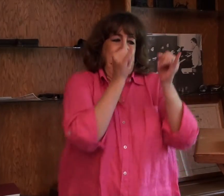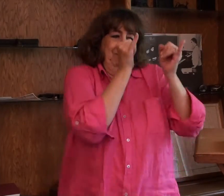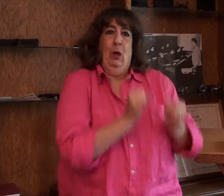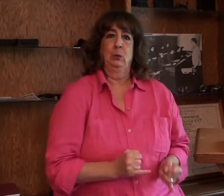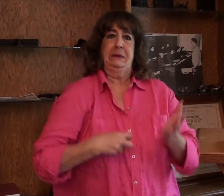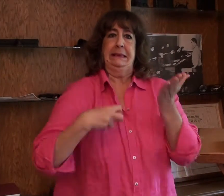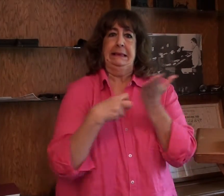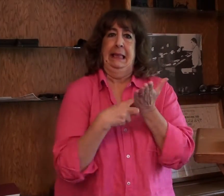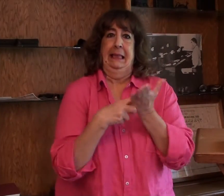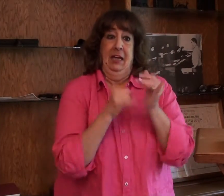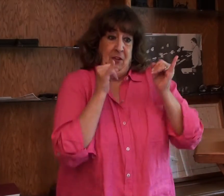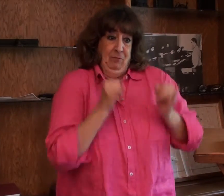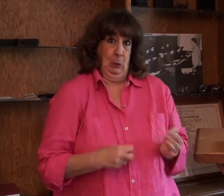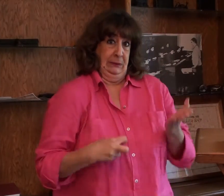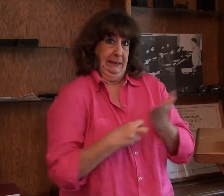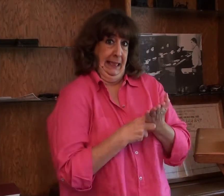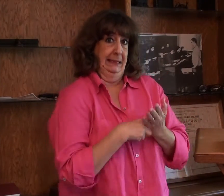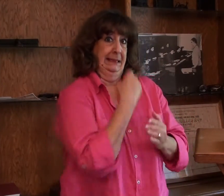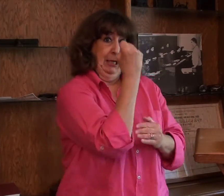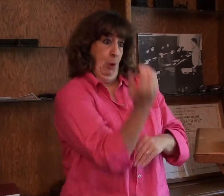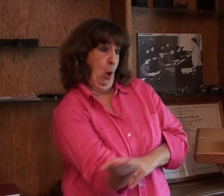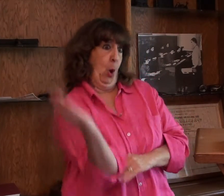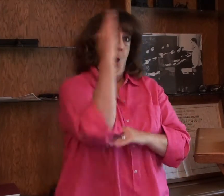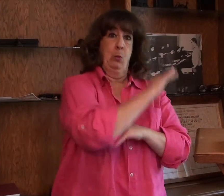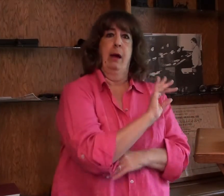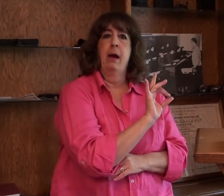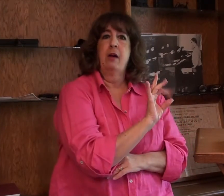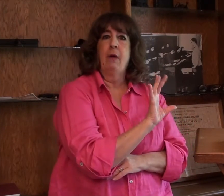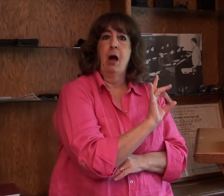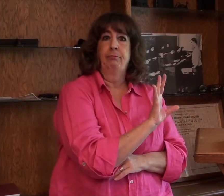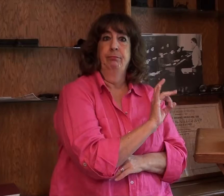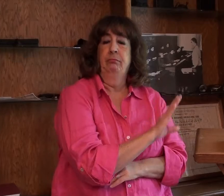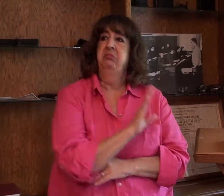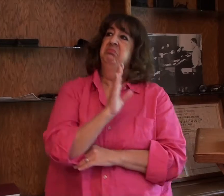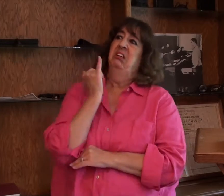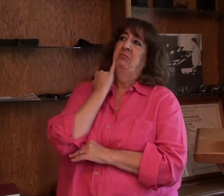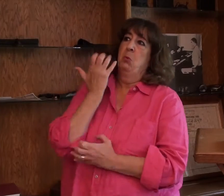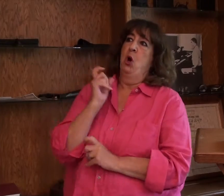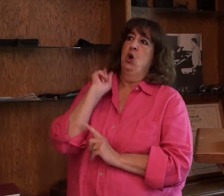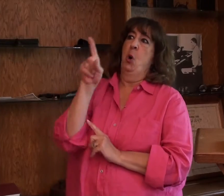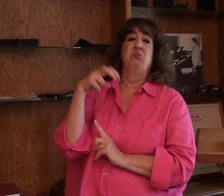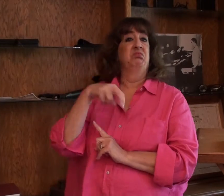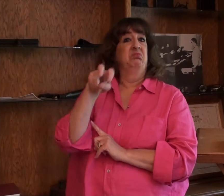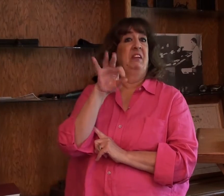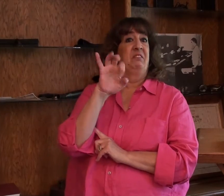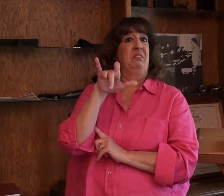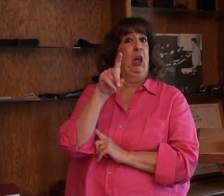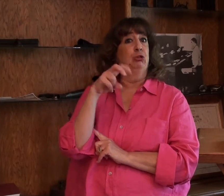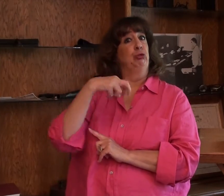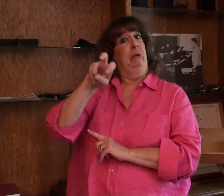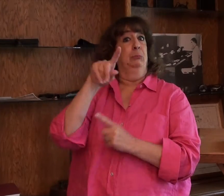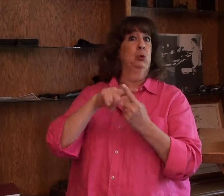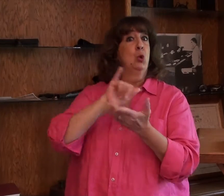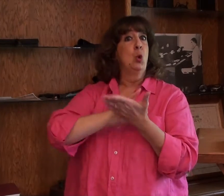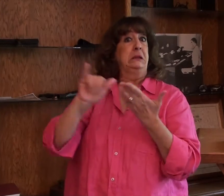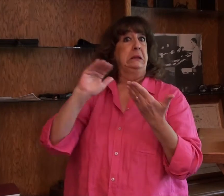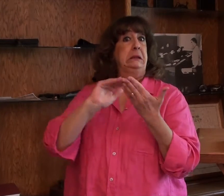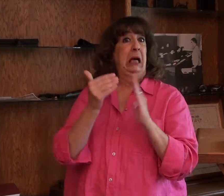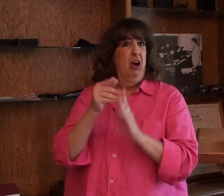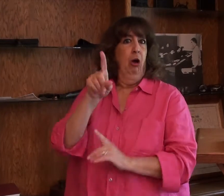days for everything would be $200 if you bought a combo. Saturday alone would be $85. If